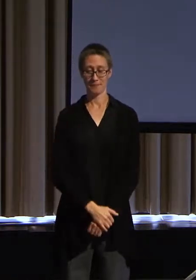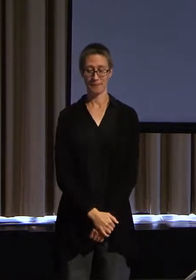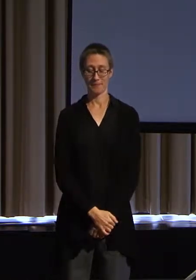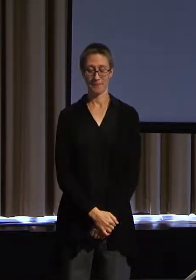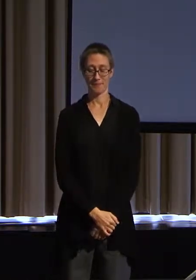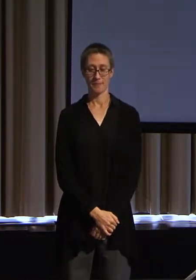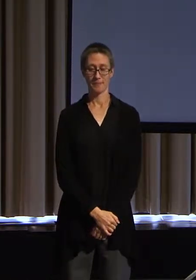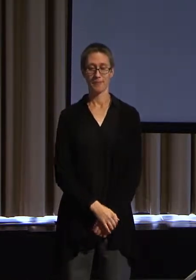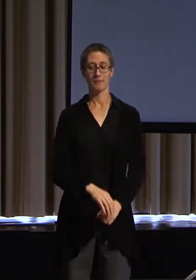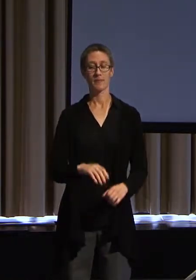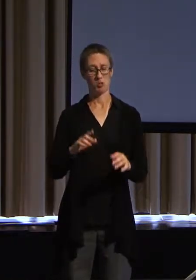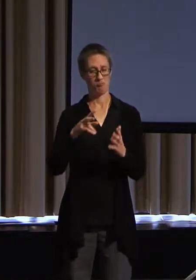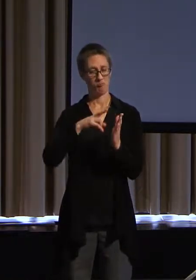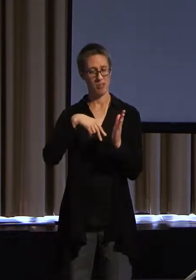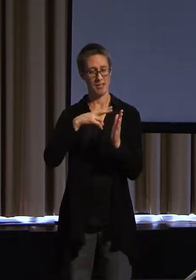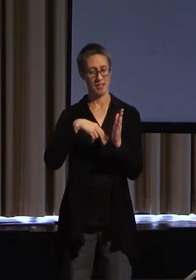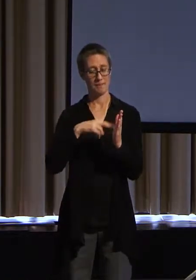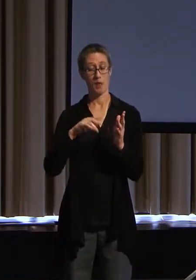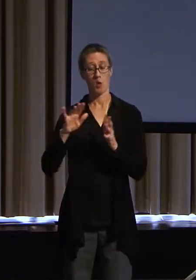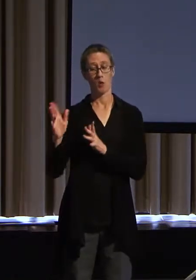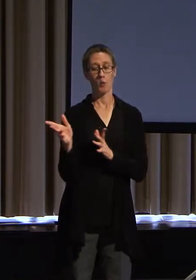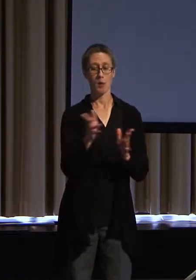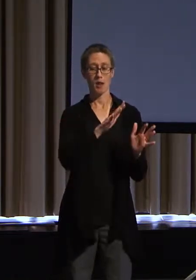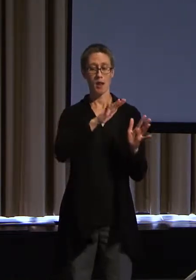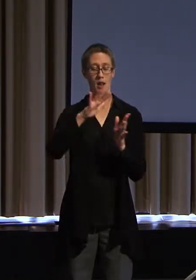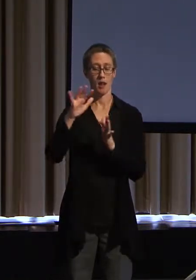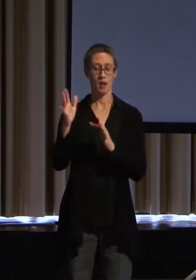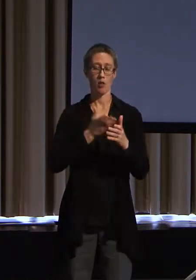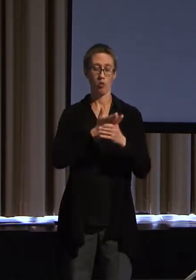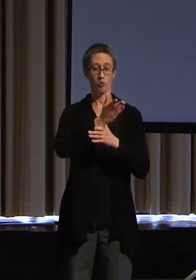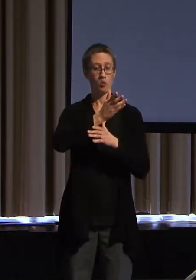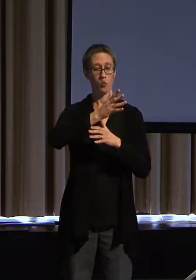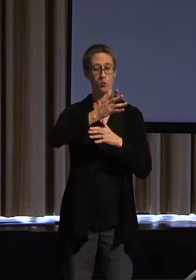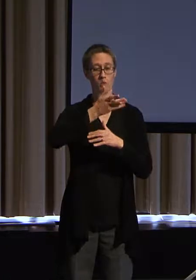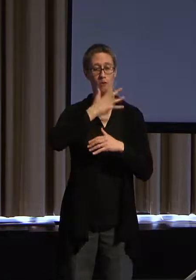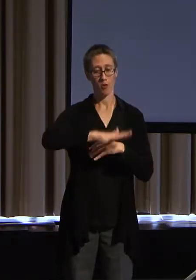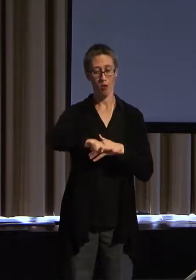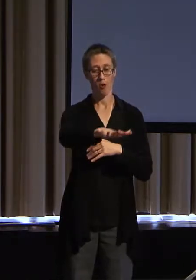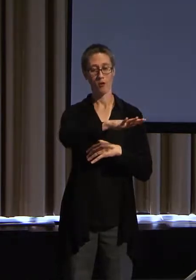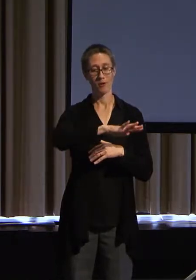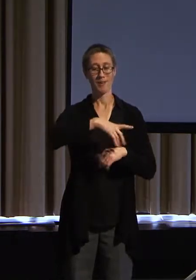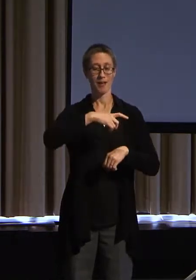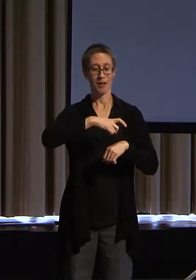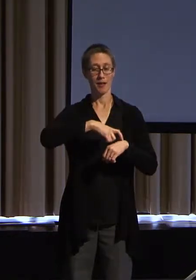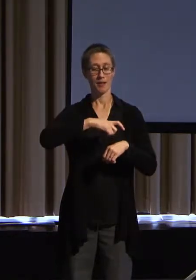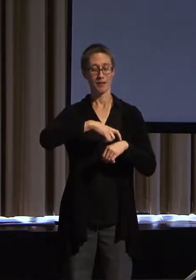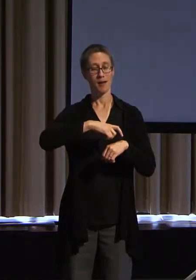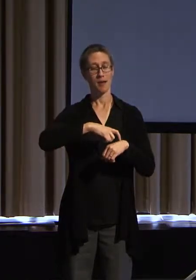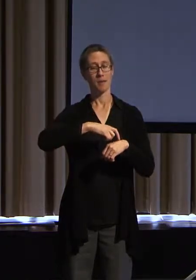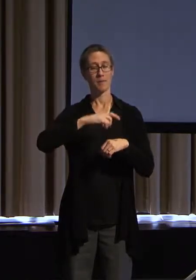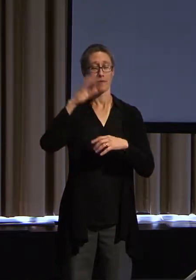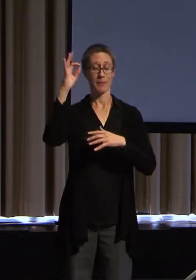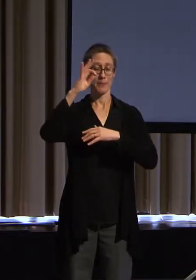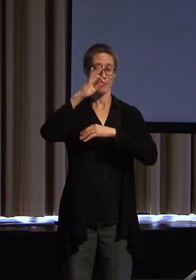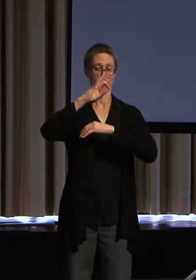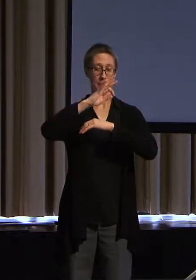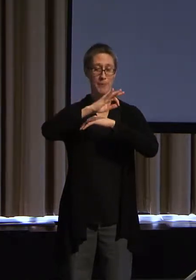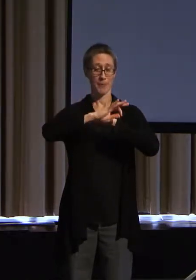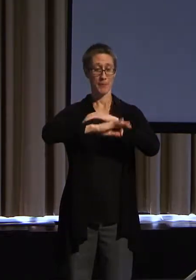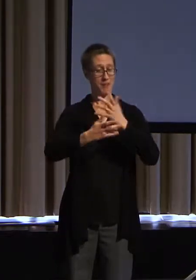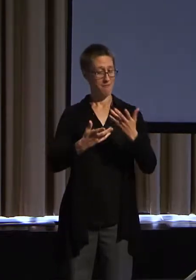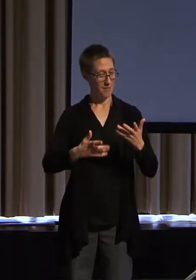The wind drifts lazily through the yard. The in-between time of twilight has passed and the stars begin to appear. The